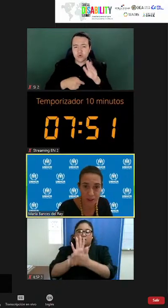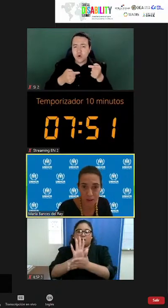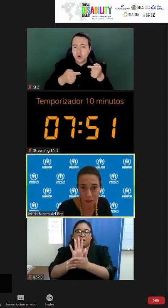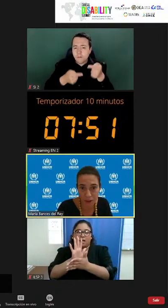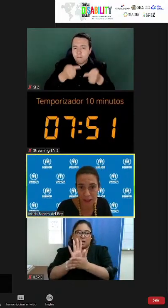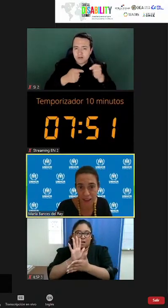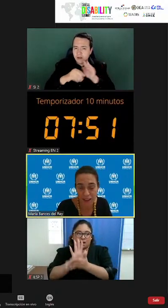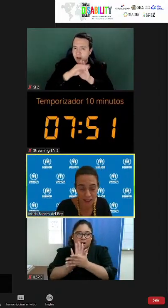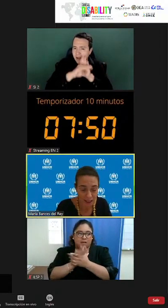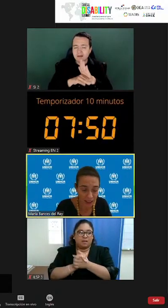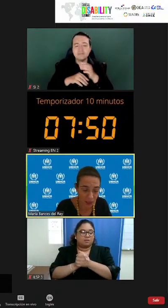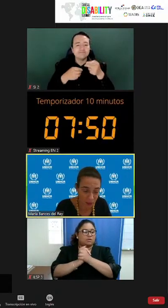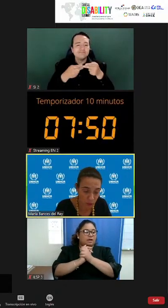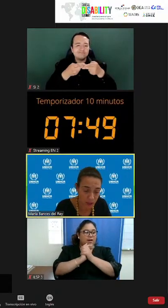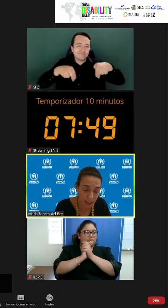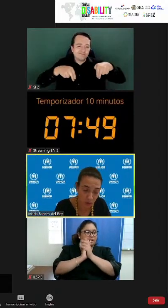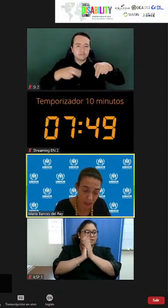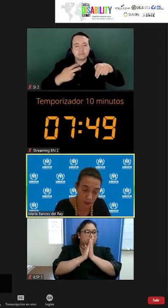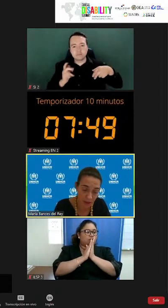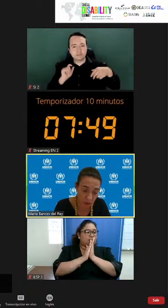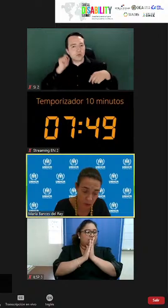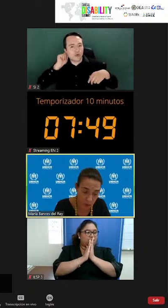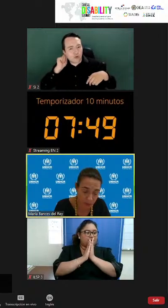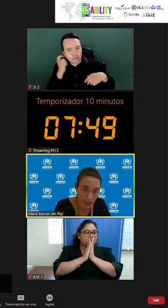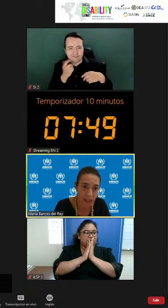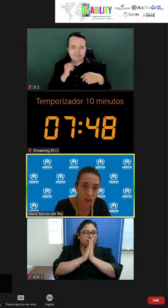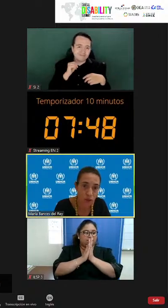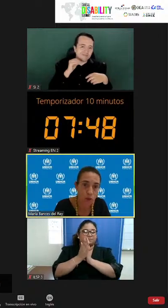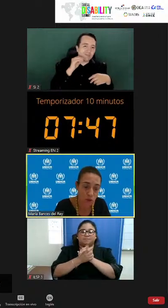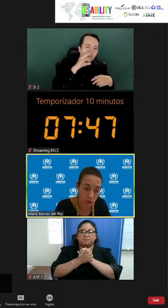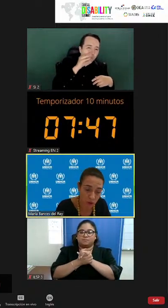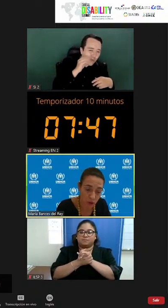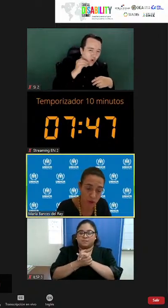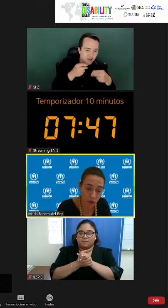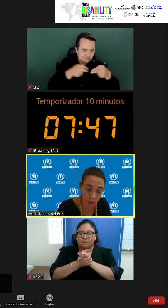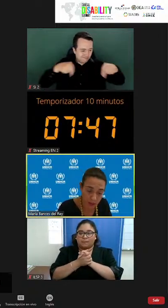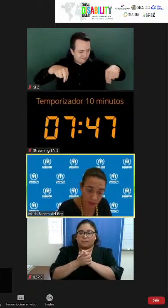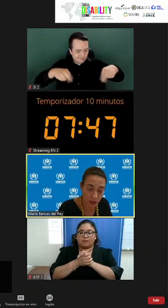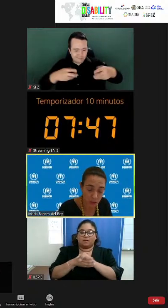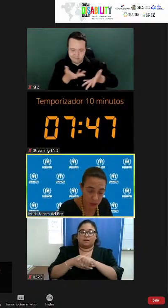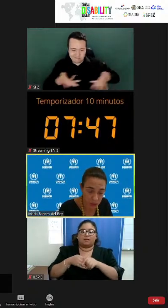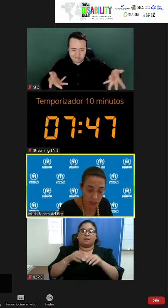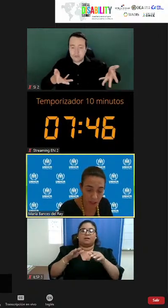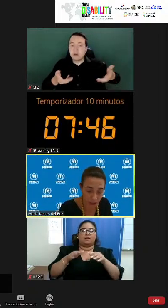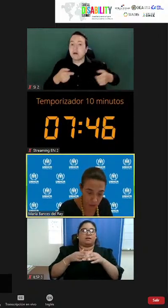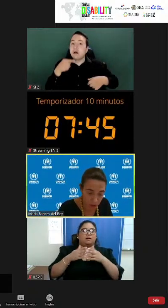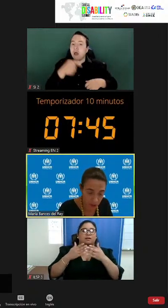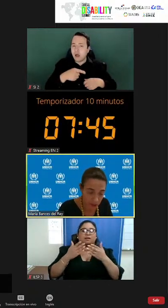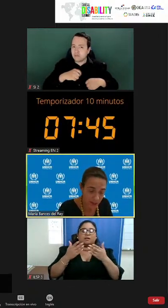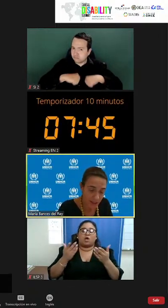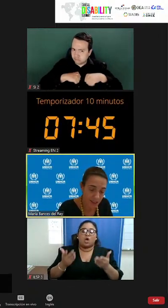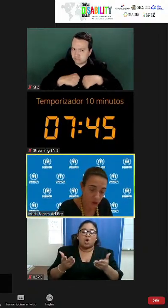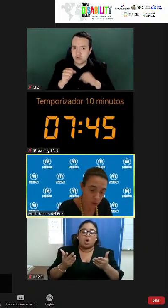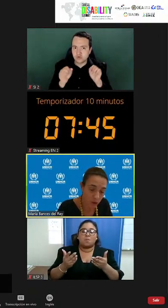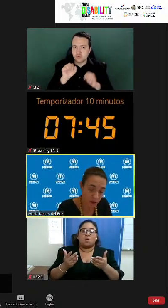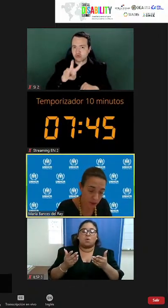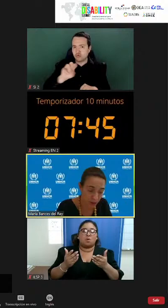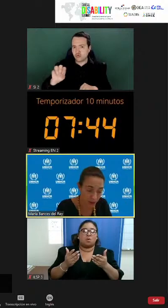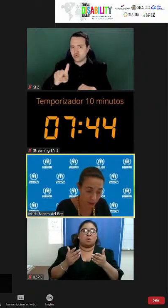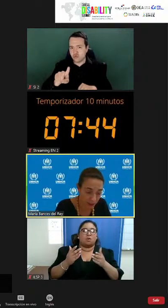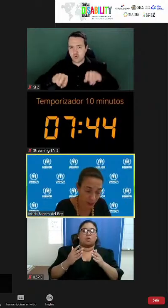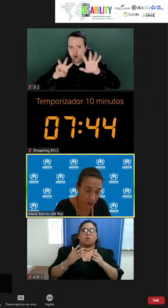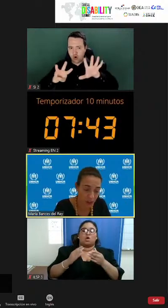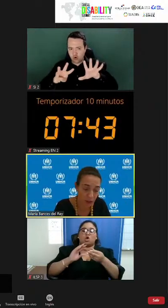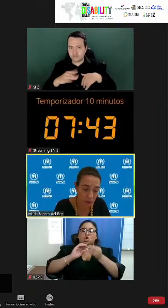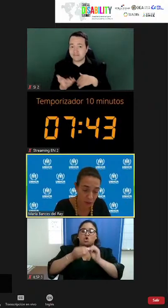of age gender and diversity as you know we launched in 2018 the conclusion of our executive committee of